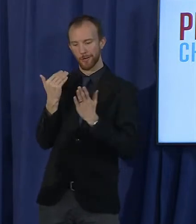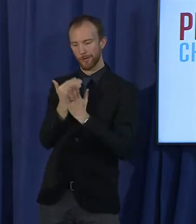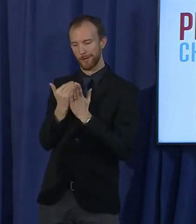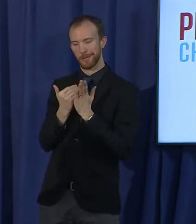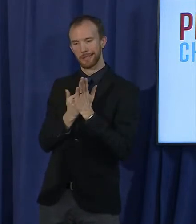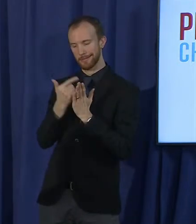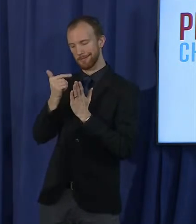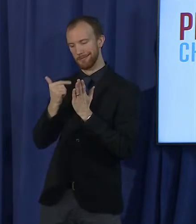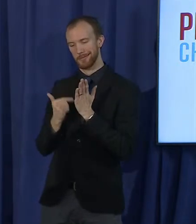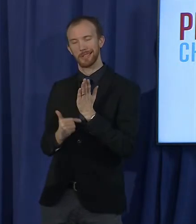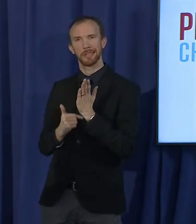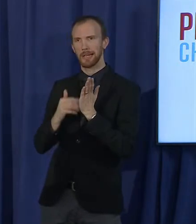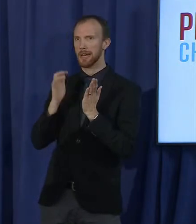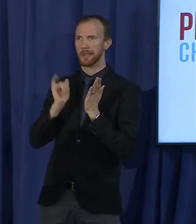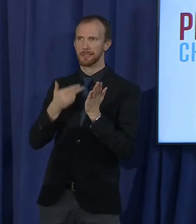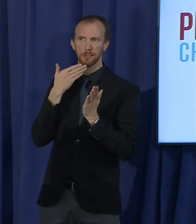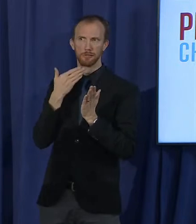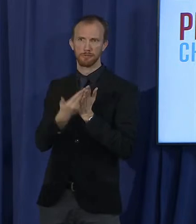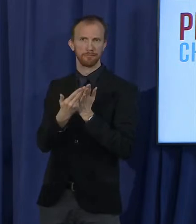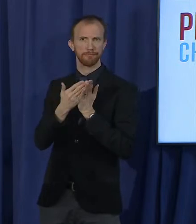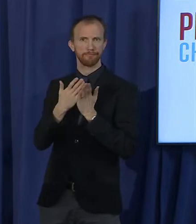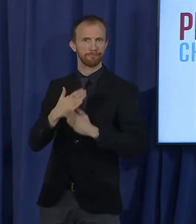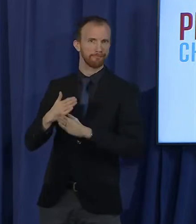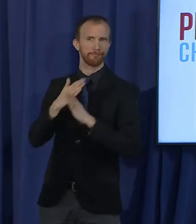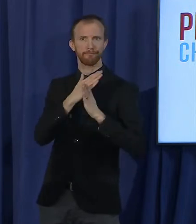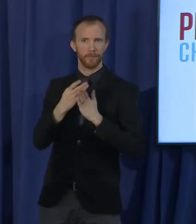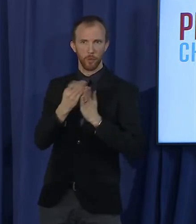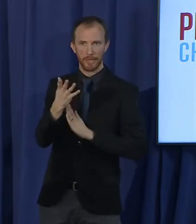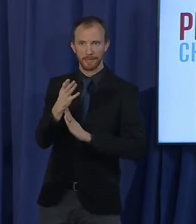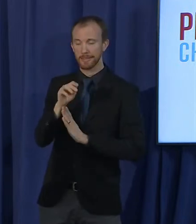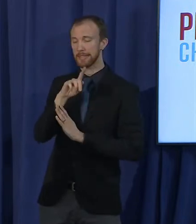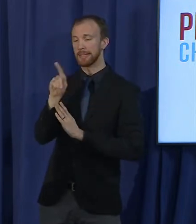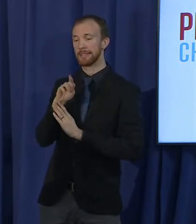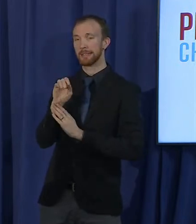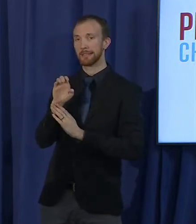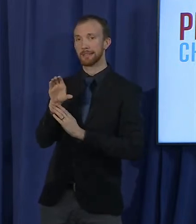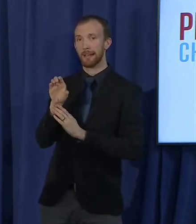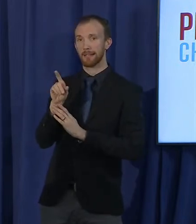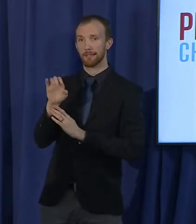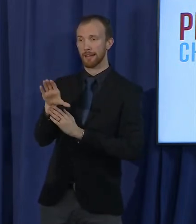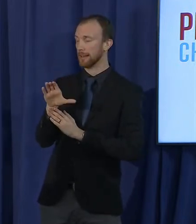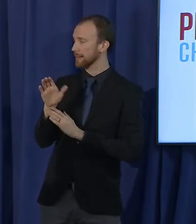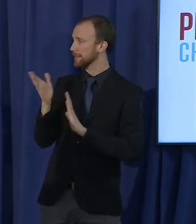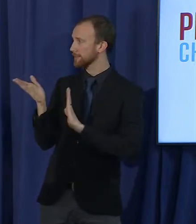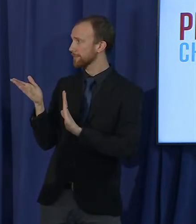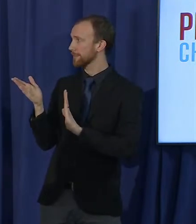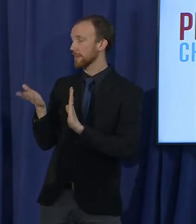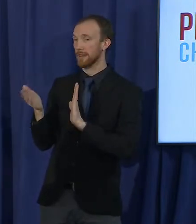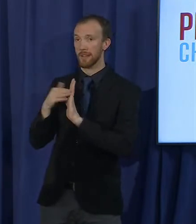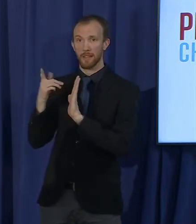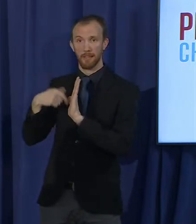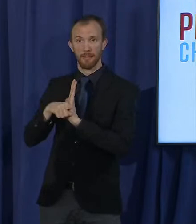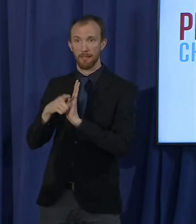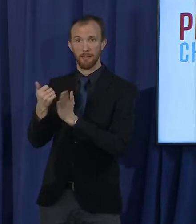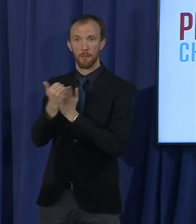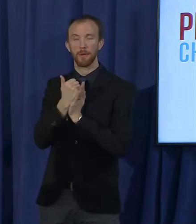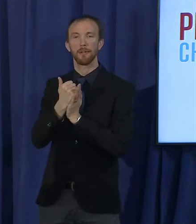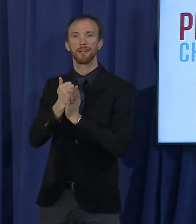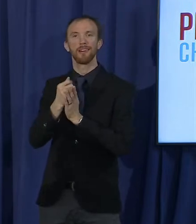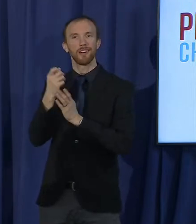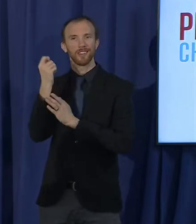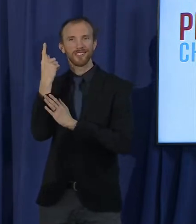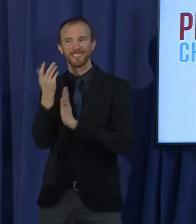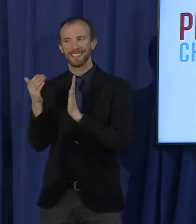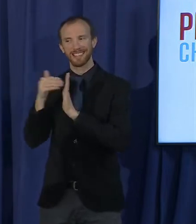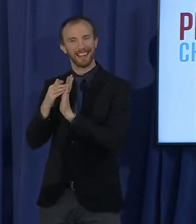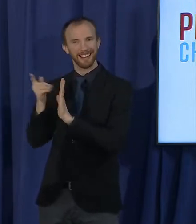to get back to sort of the point of the question here, number one, you'll note that there was, you do need to say what is your eligibility.